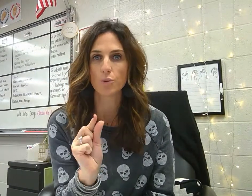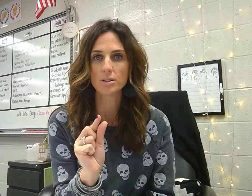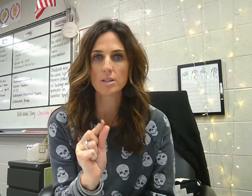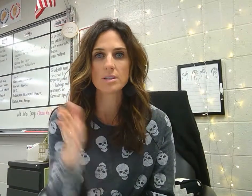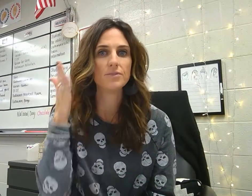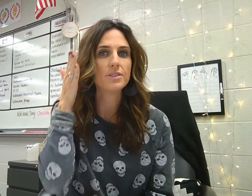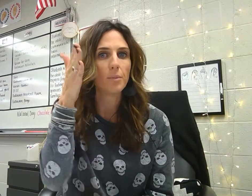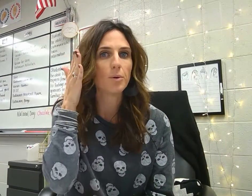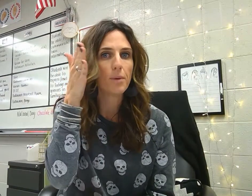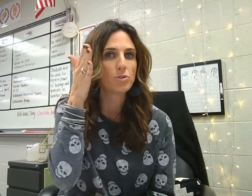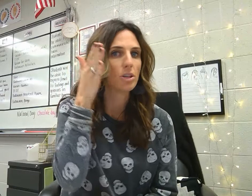short double motion.